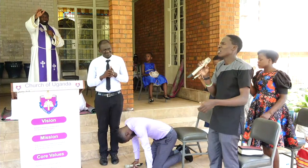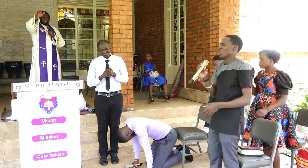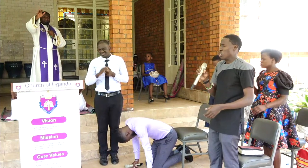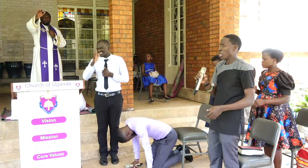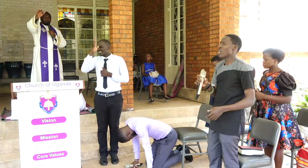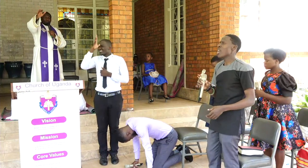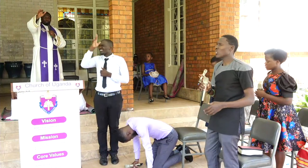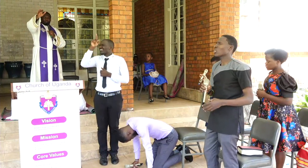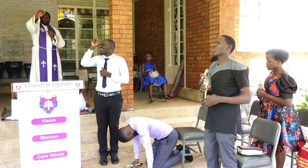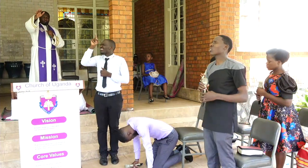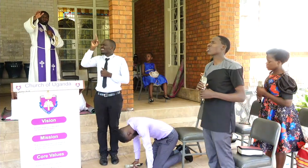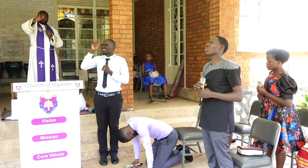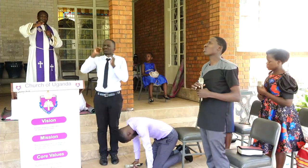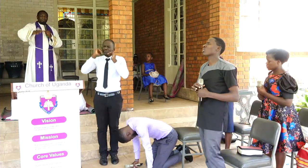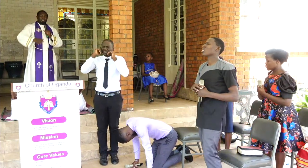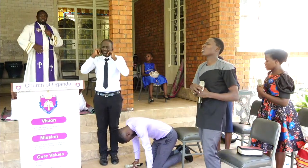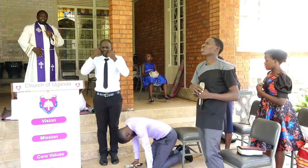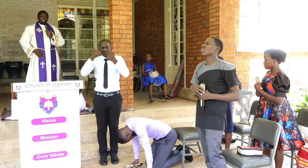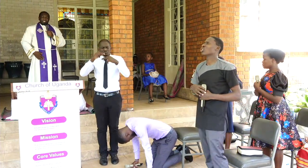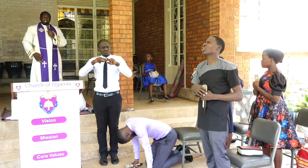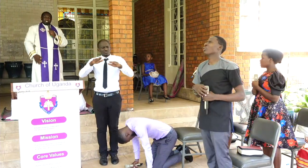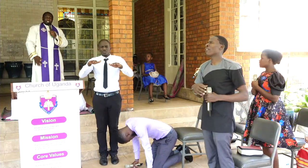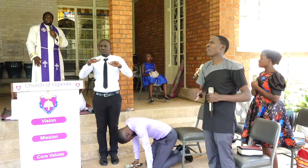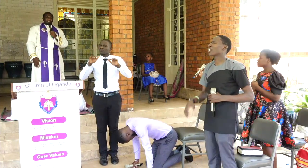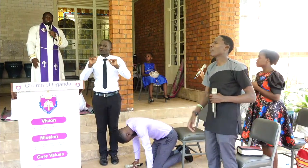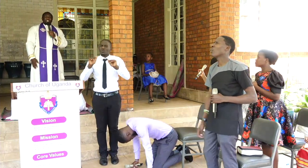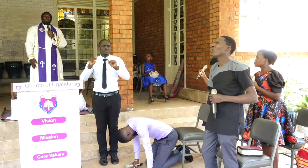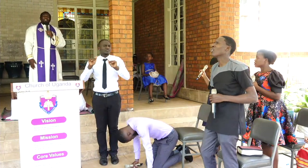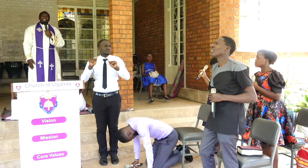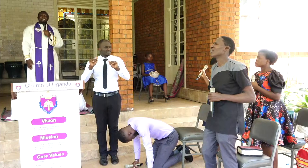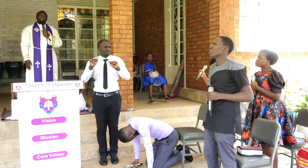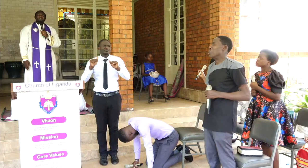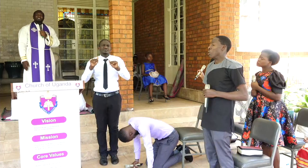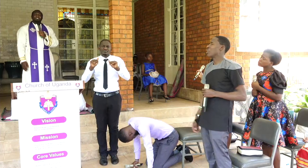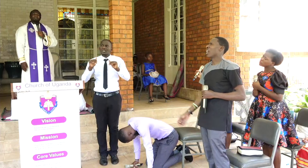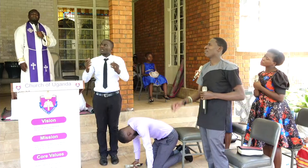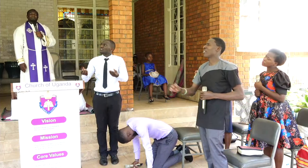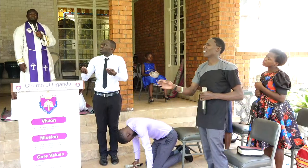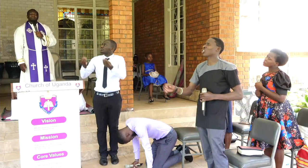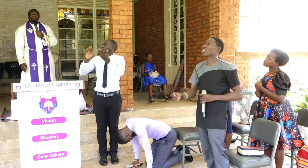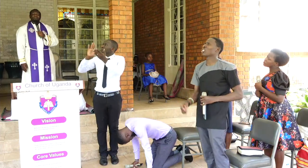You are the Lamb upon the throne. Oh, you gave your life